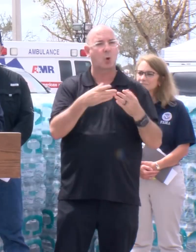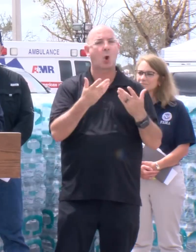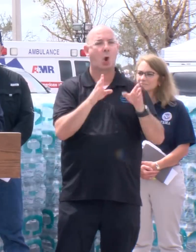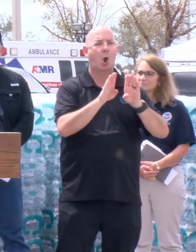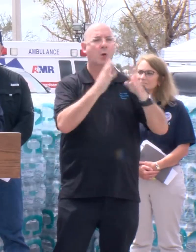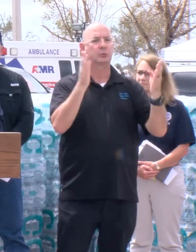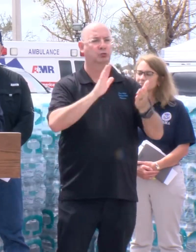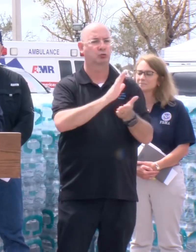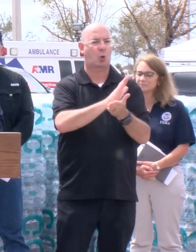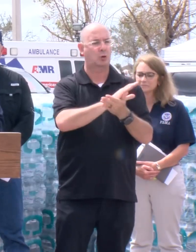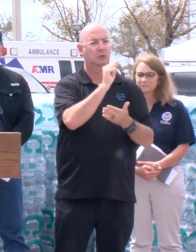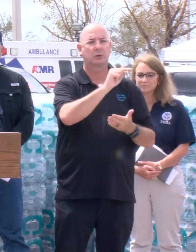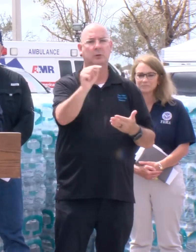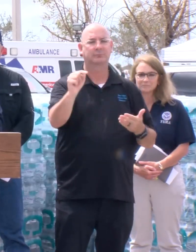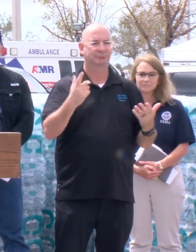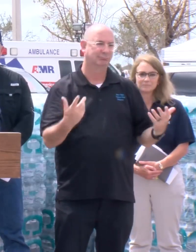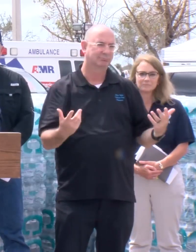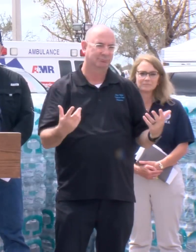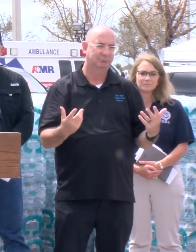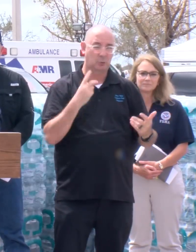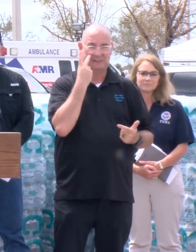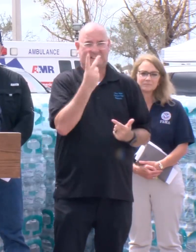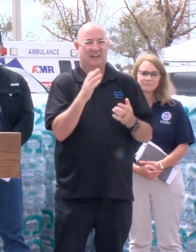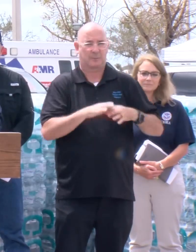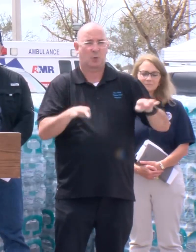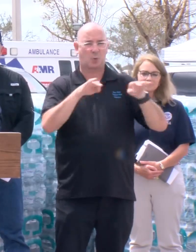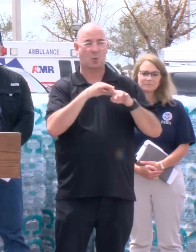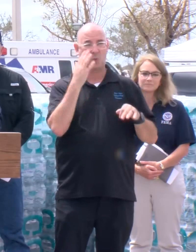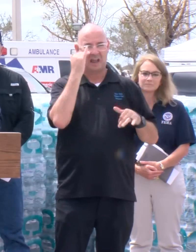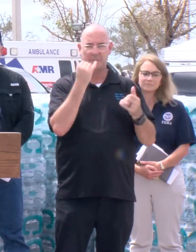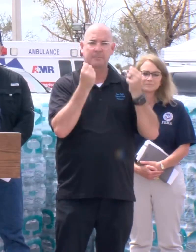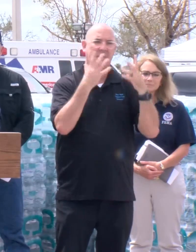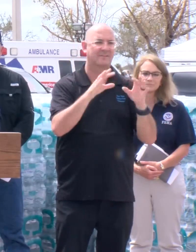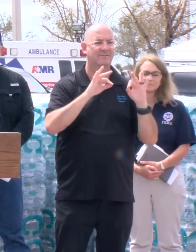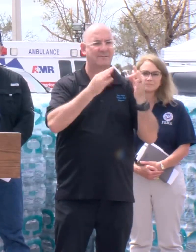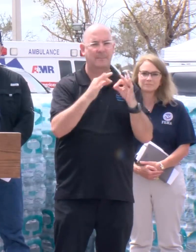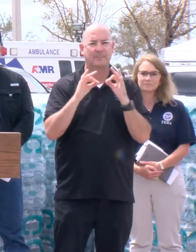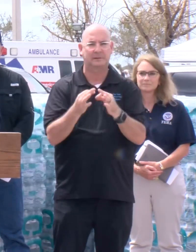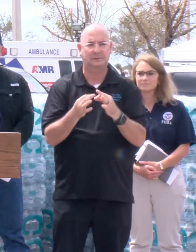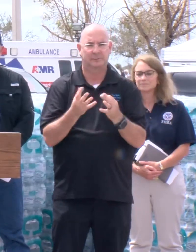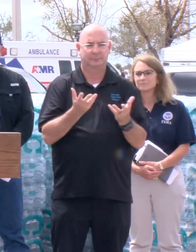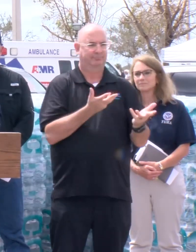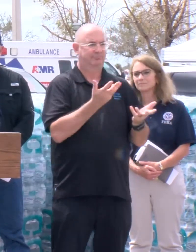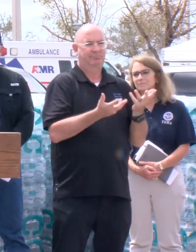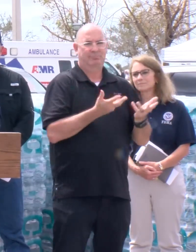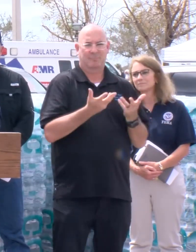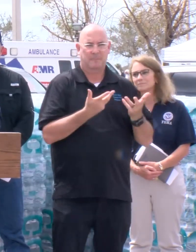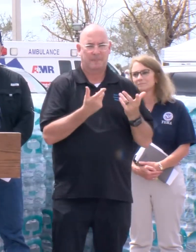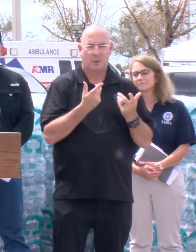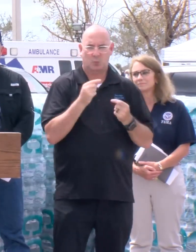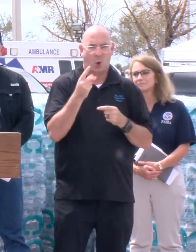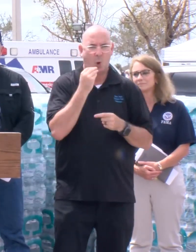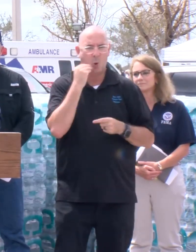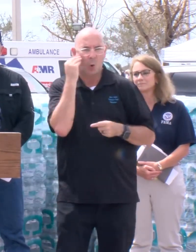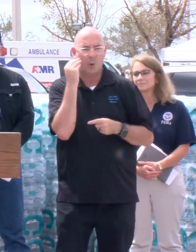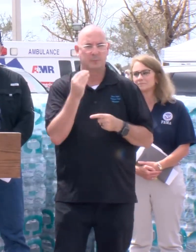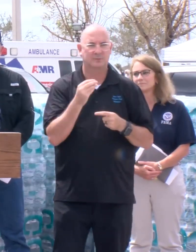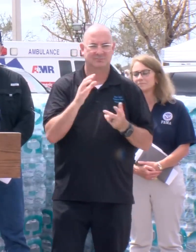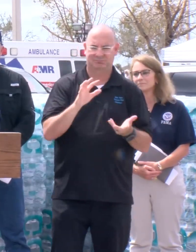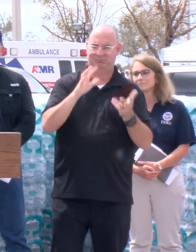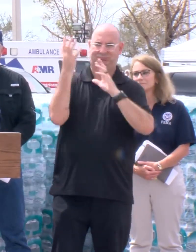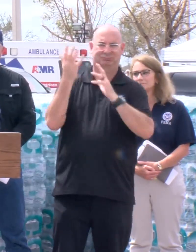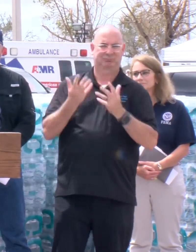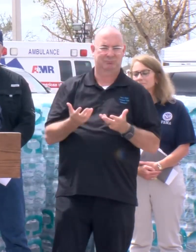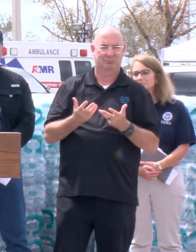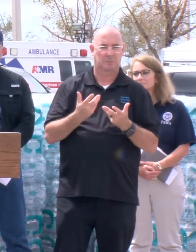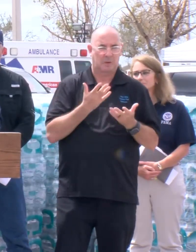really, really important because you have a lot of families that have gone through, maybe their home's damaged, maybe they just didn't have significant damage,